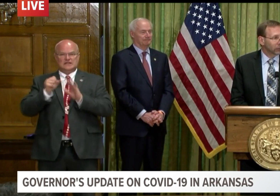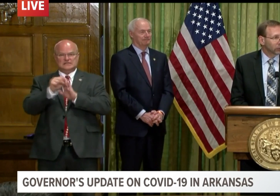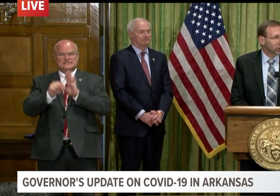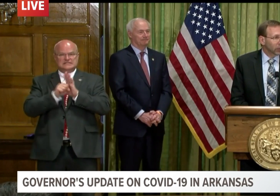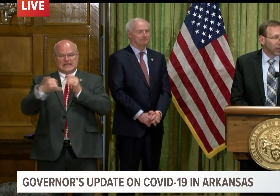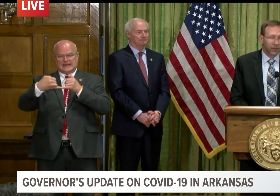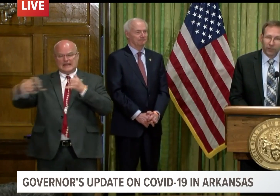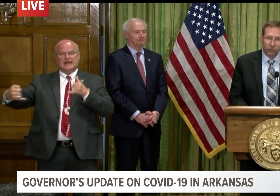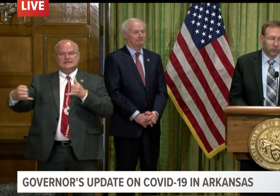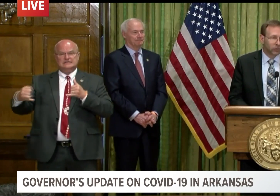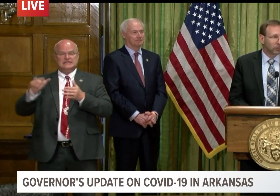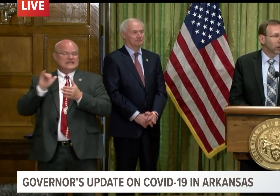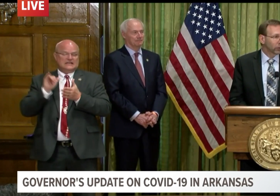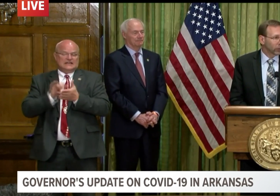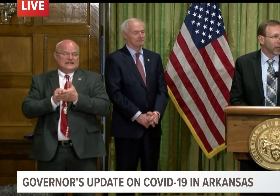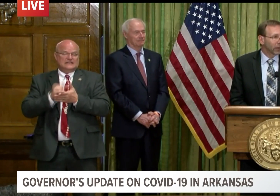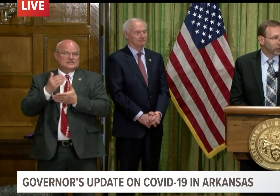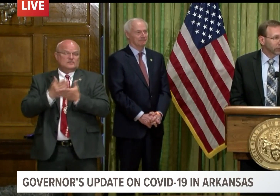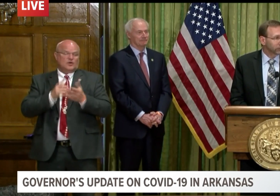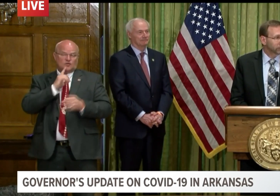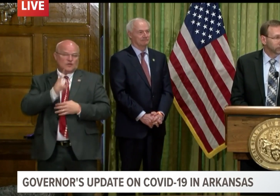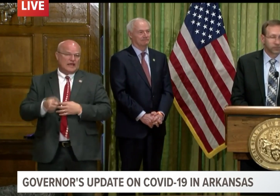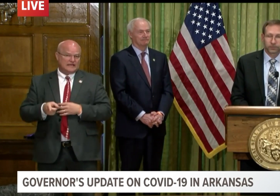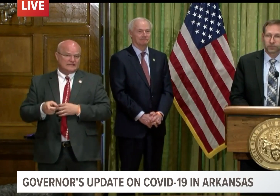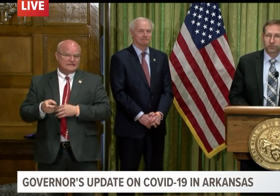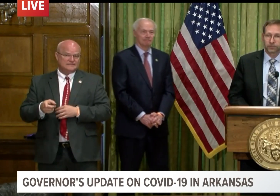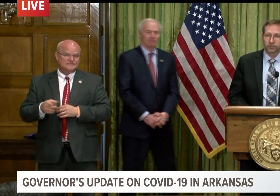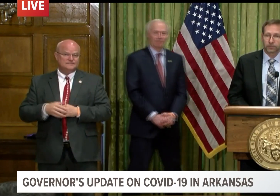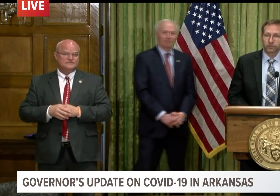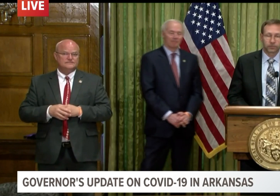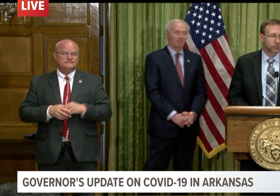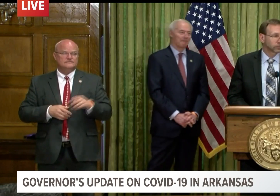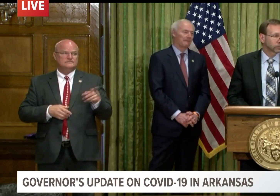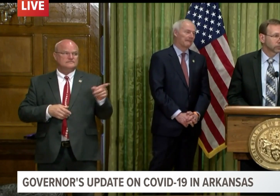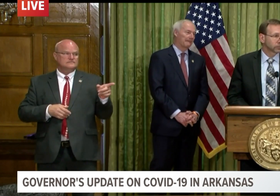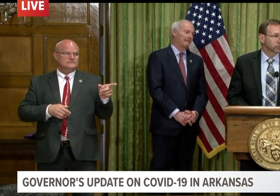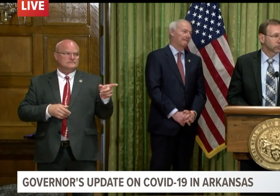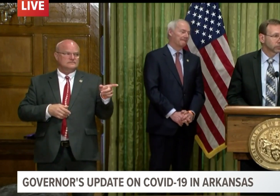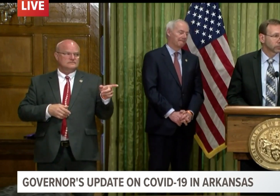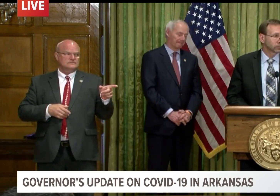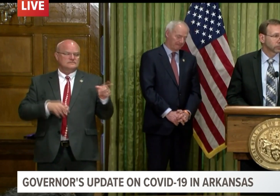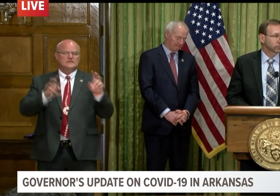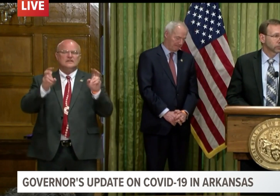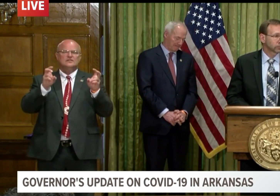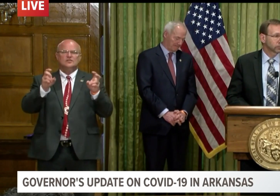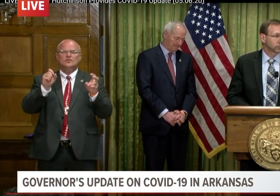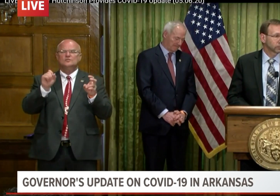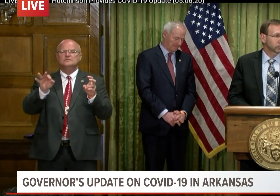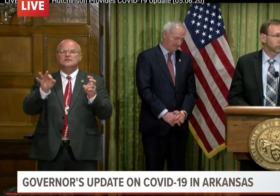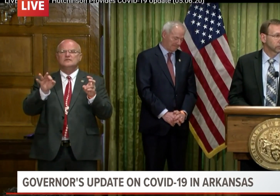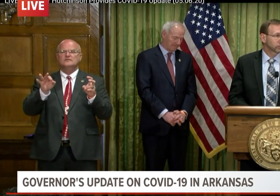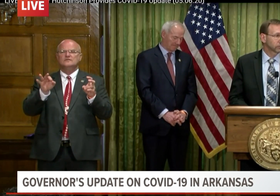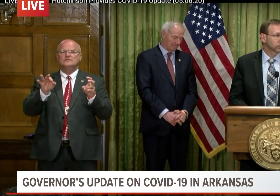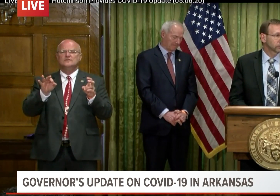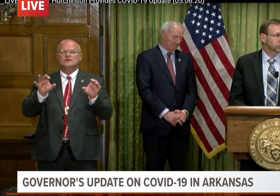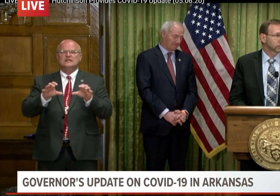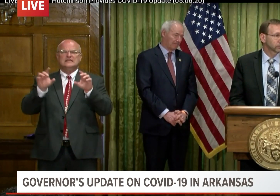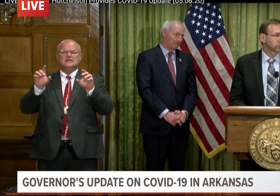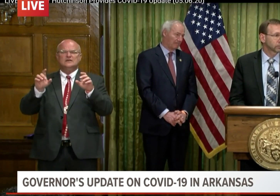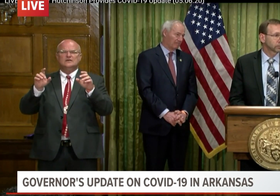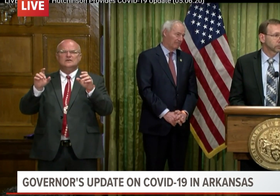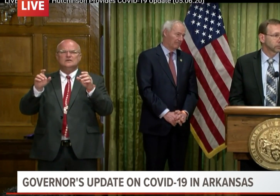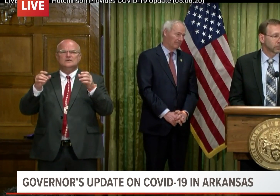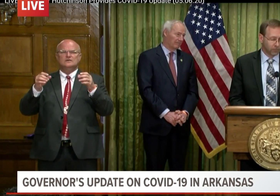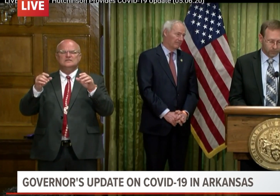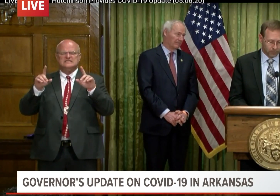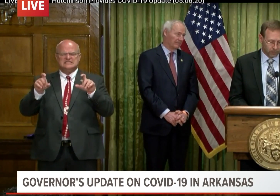state lines. That's just a part of the reality. Where are you in terms of when are you going to be done testing at